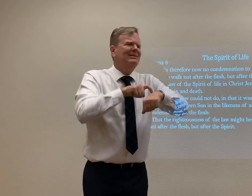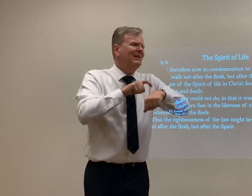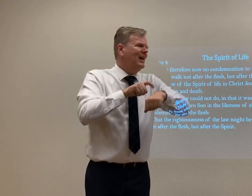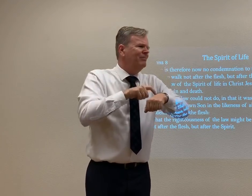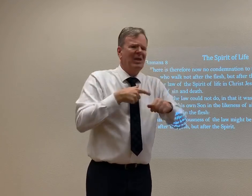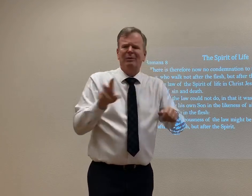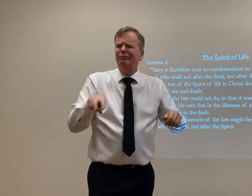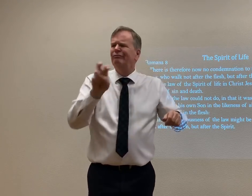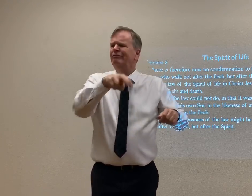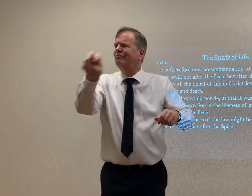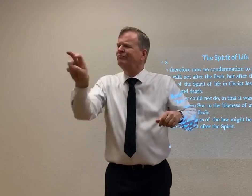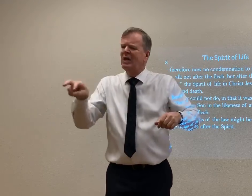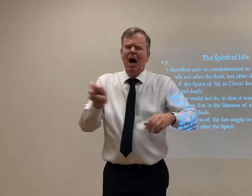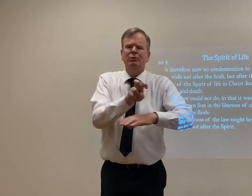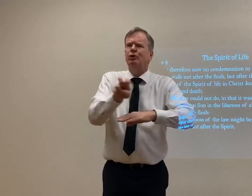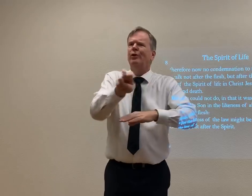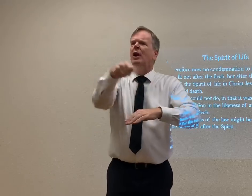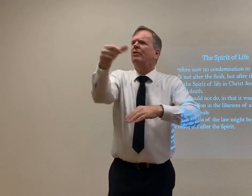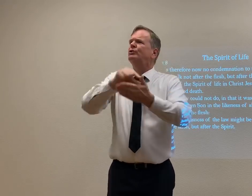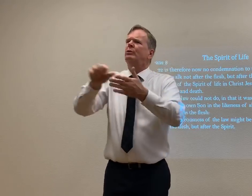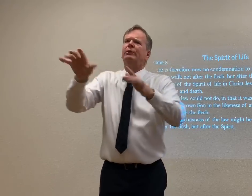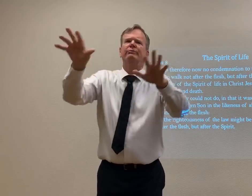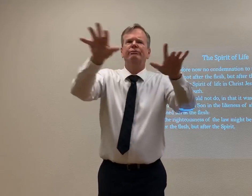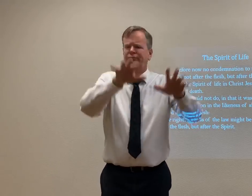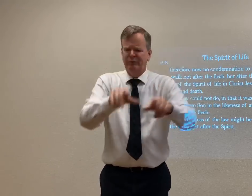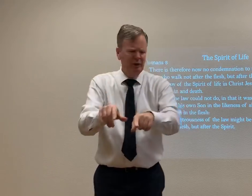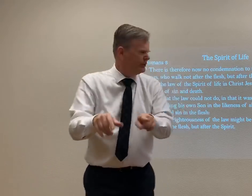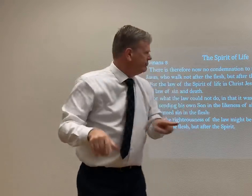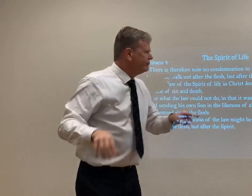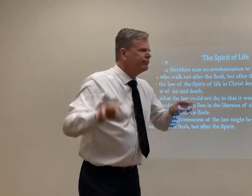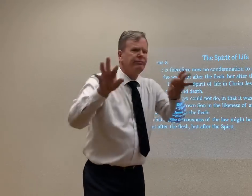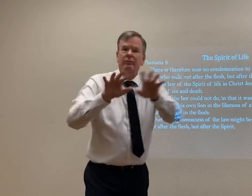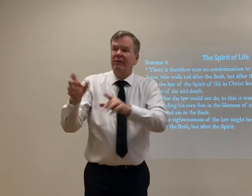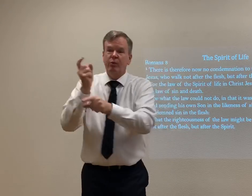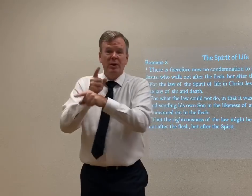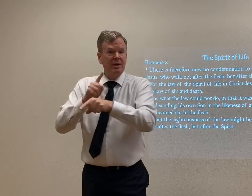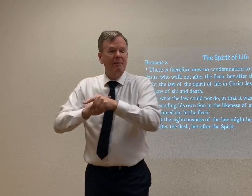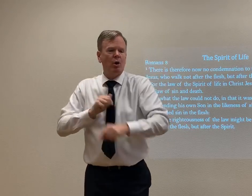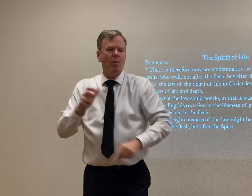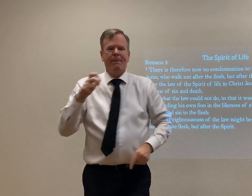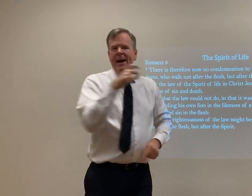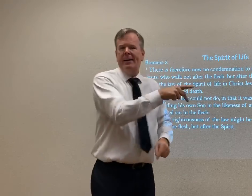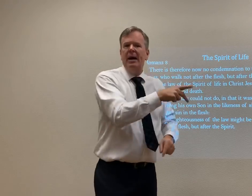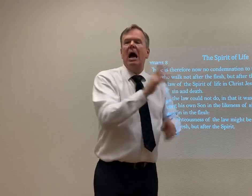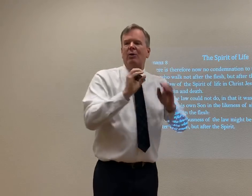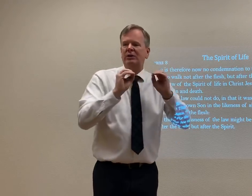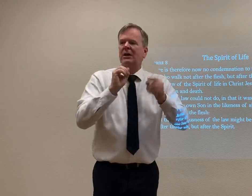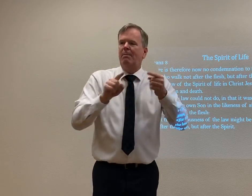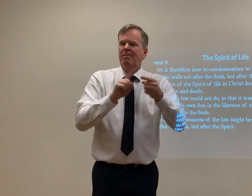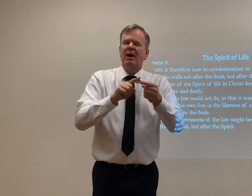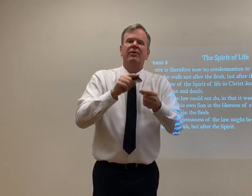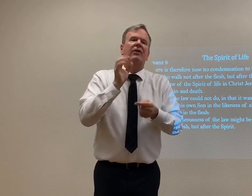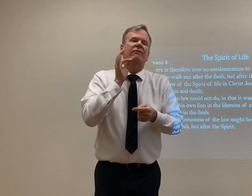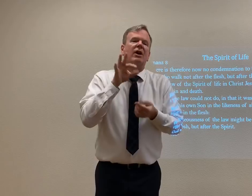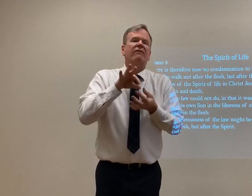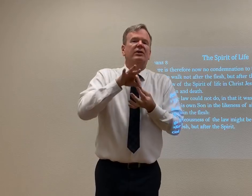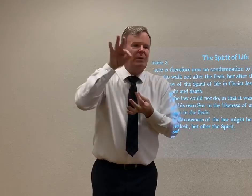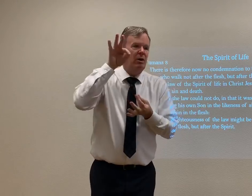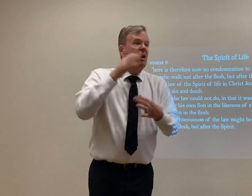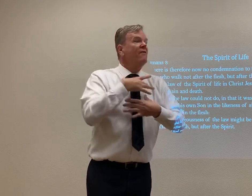off. Guess when it's the right time. You know, I've been jumping around to other scriptures and doing it. Whenever it is the right time, I will get back to the fruits of the Spirit. I will teach all the